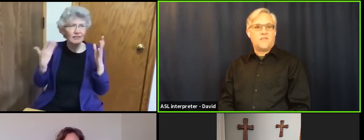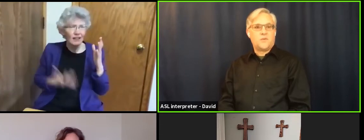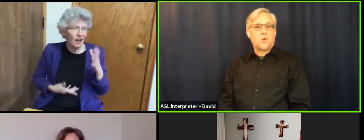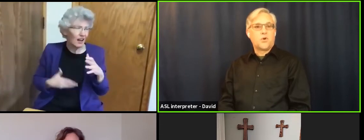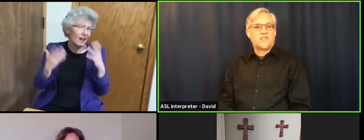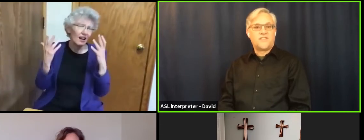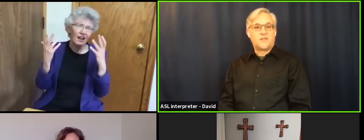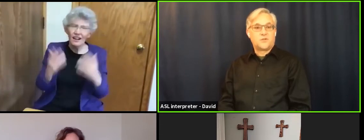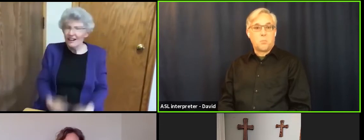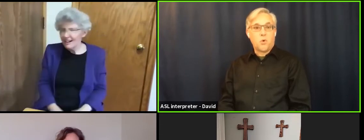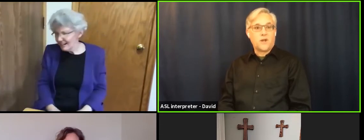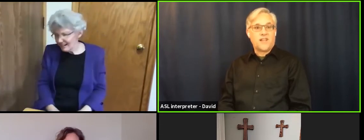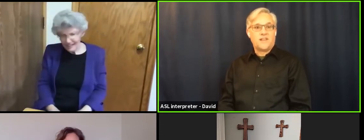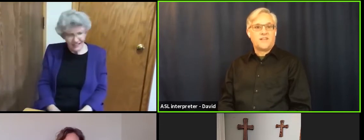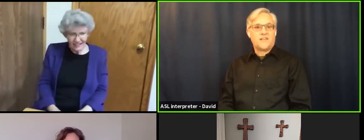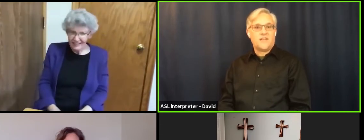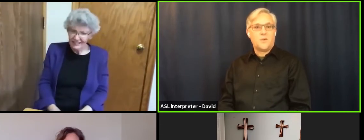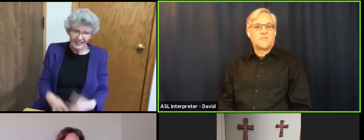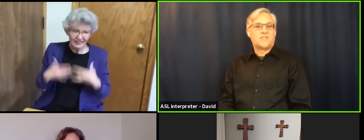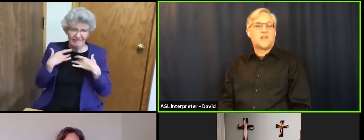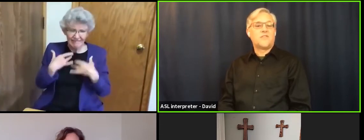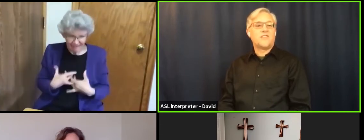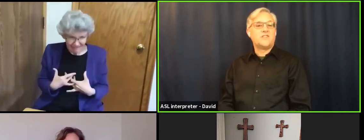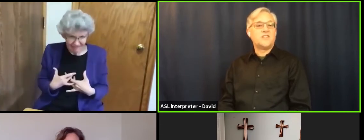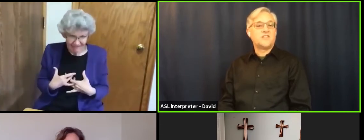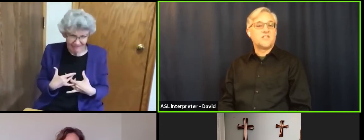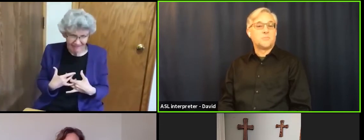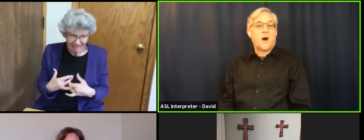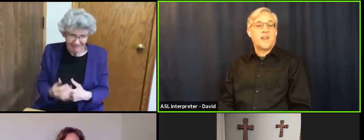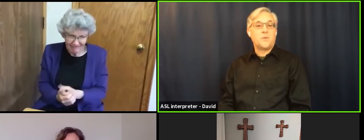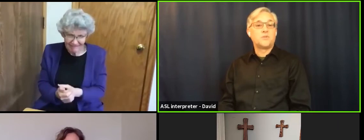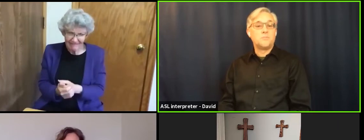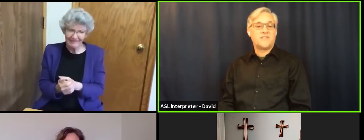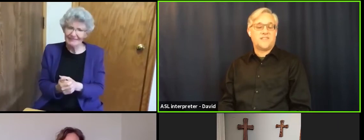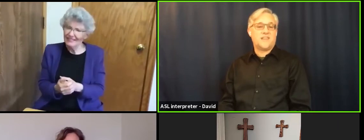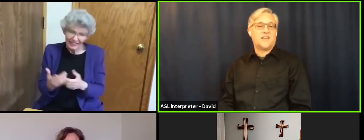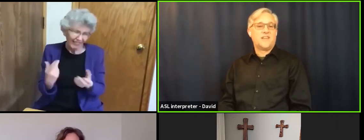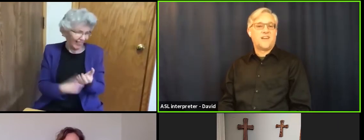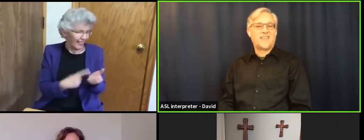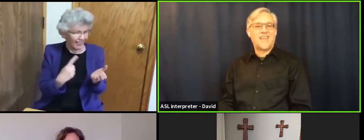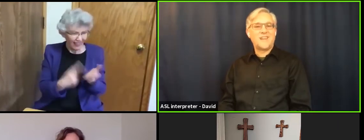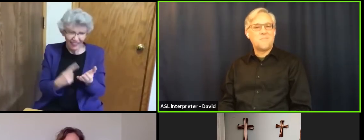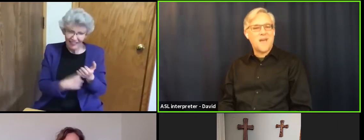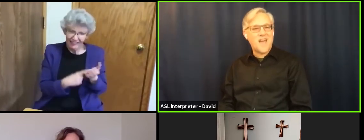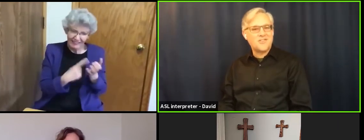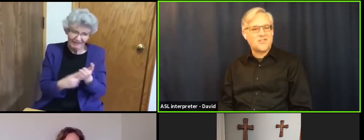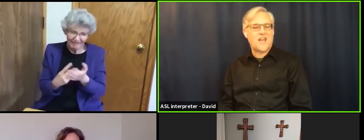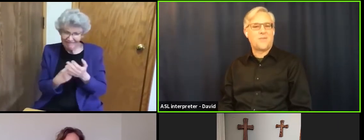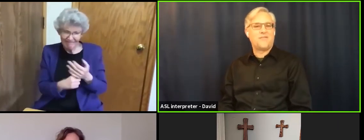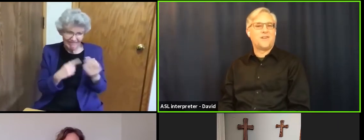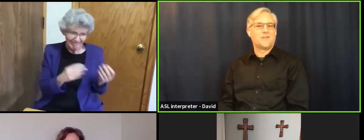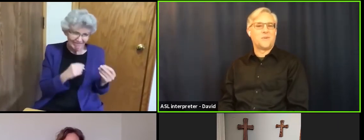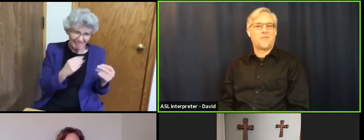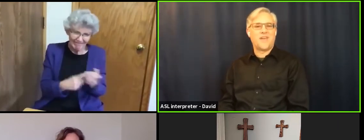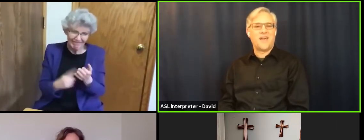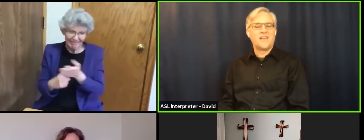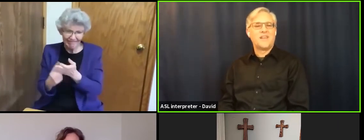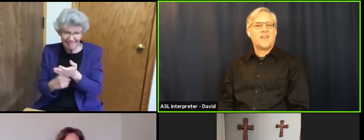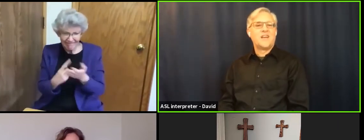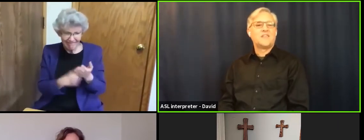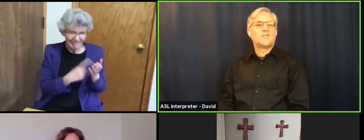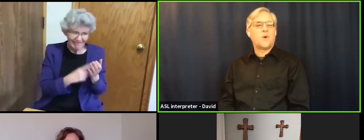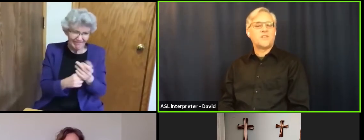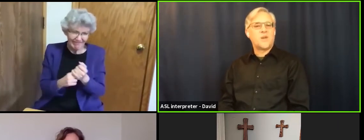And even worse, this morning, it was discovered that Jesus' body was missing. I can't imagine how they felt about